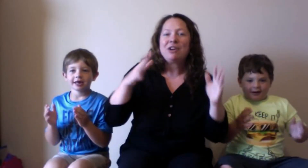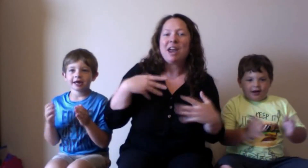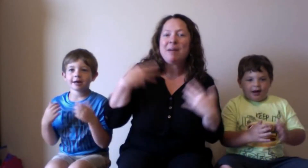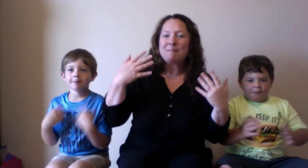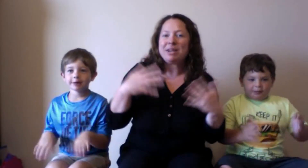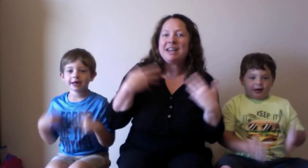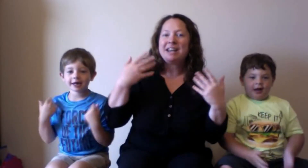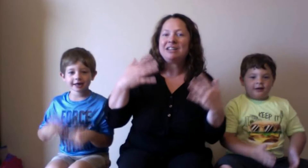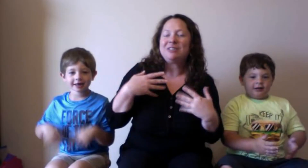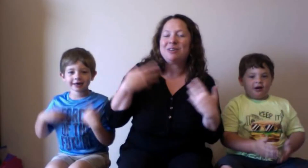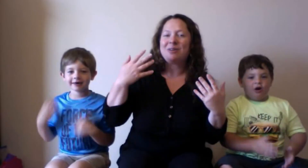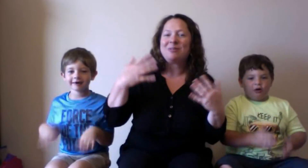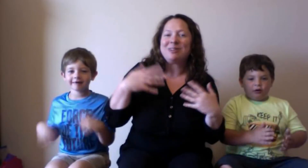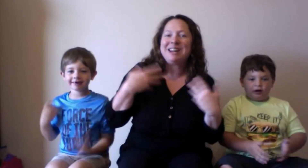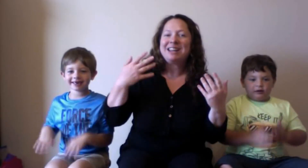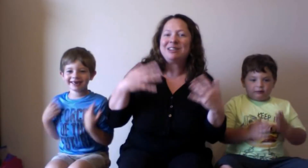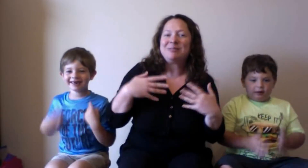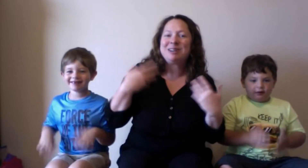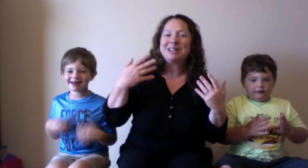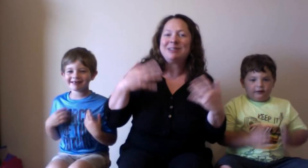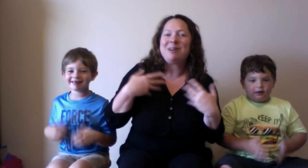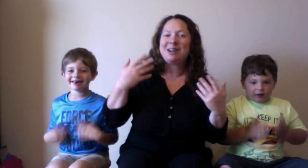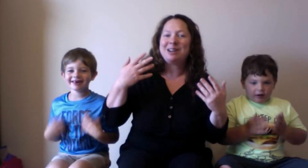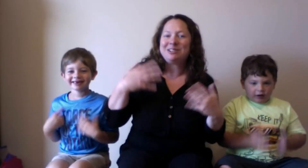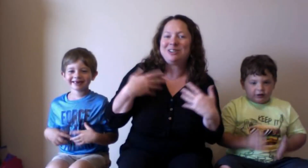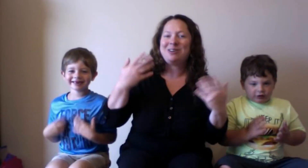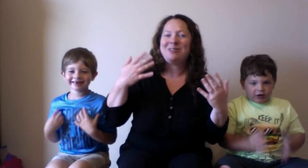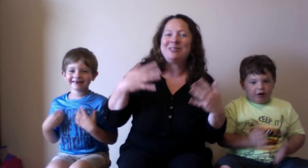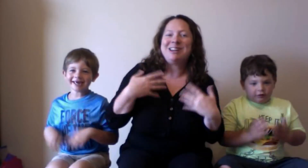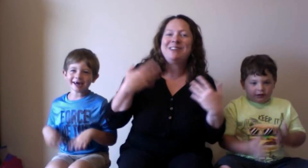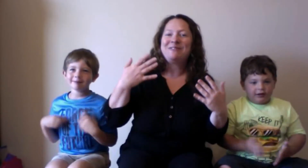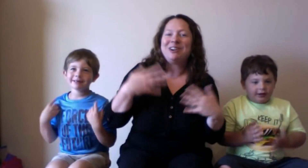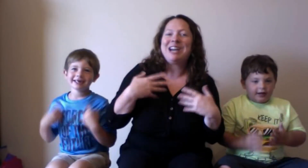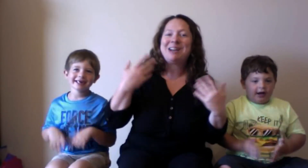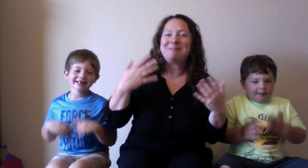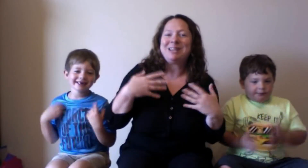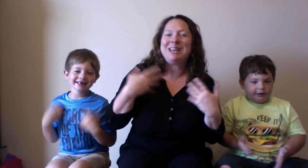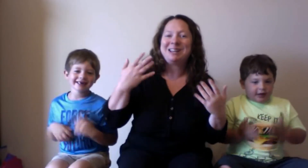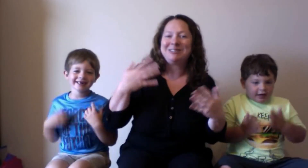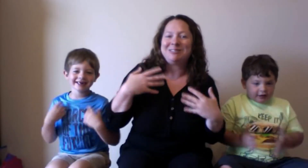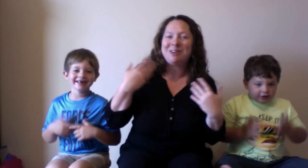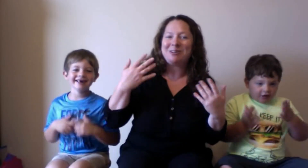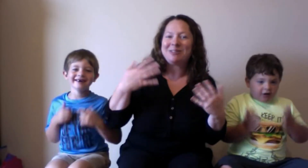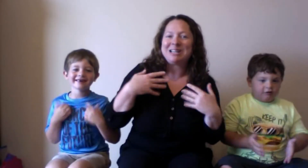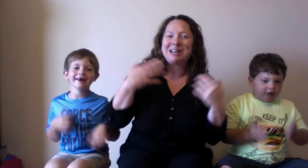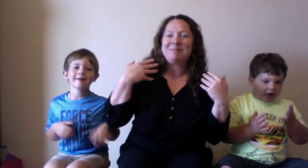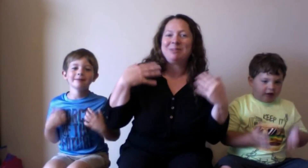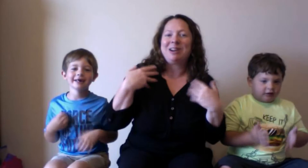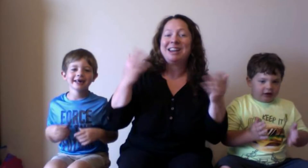happy and you know it, clap hands. Show it if you're happy and you know it, clap your hands.